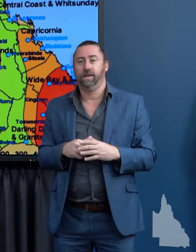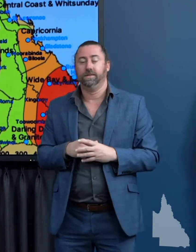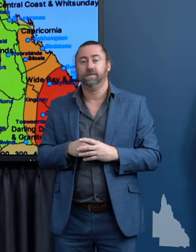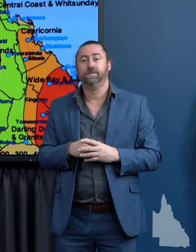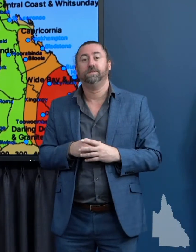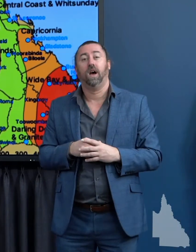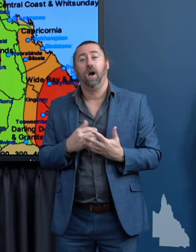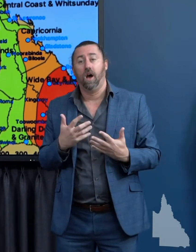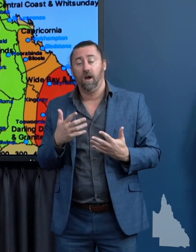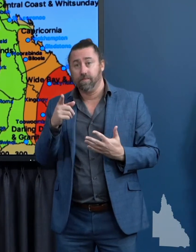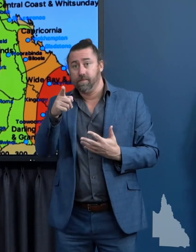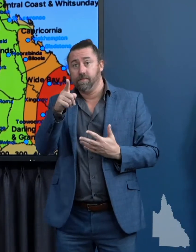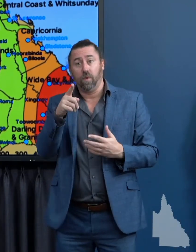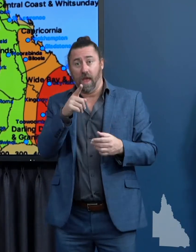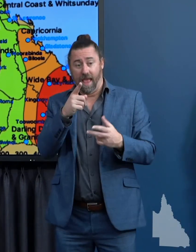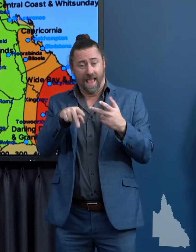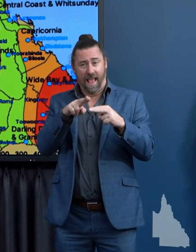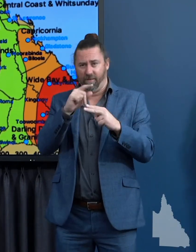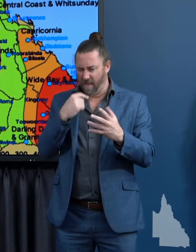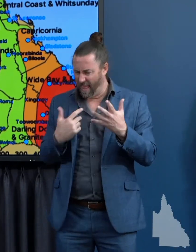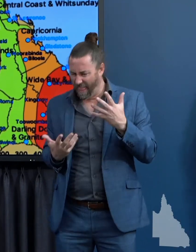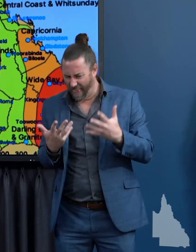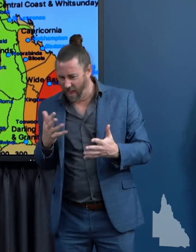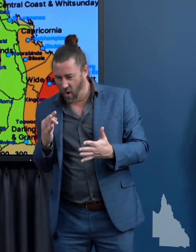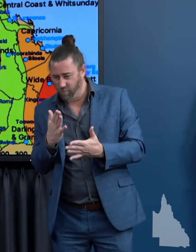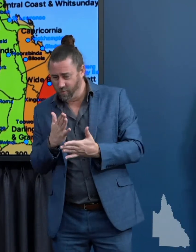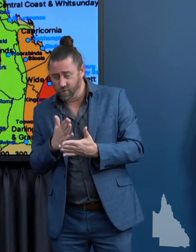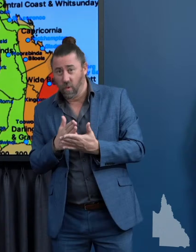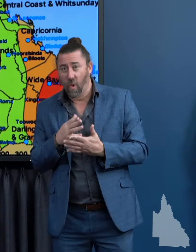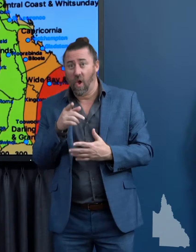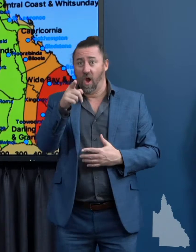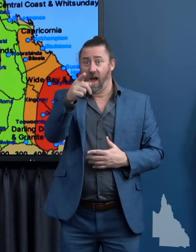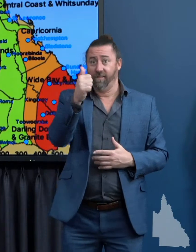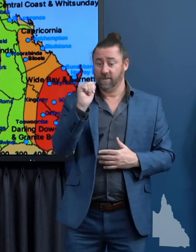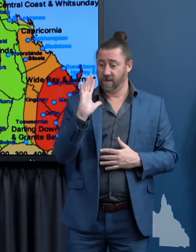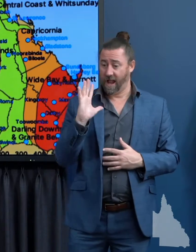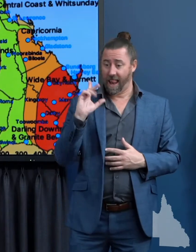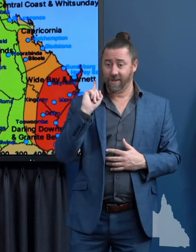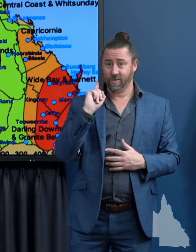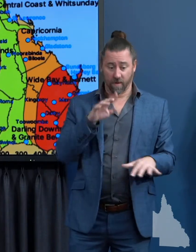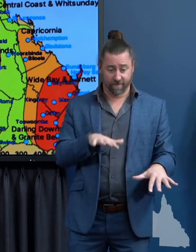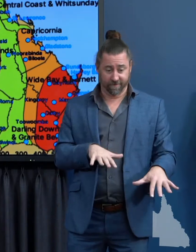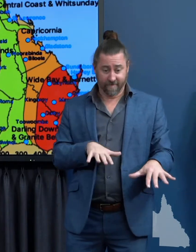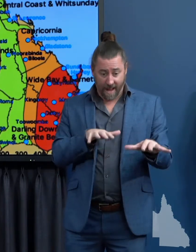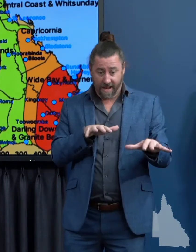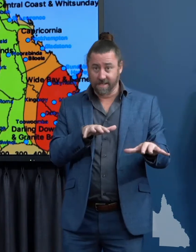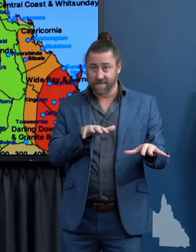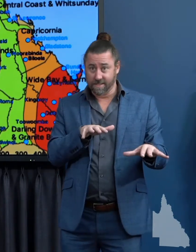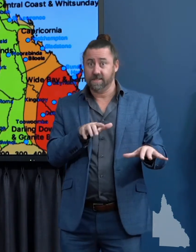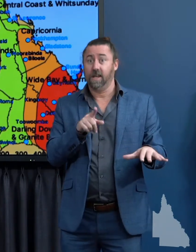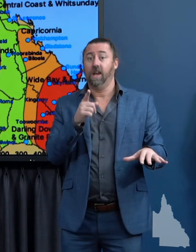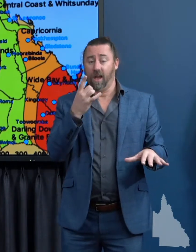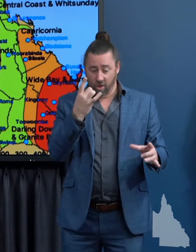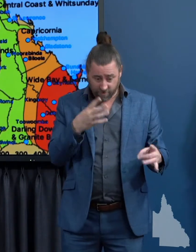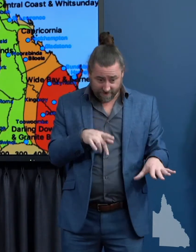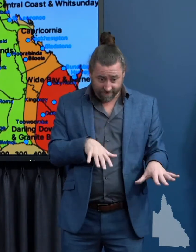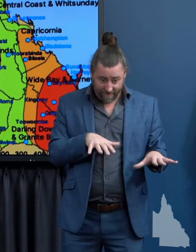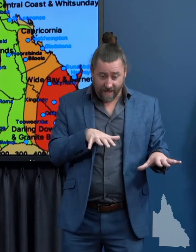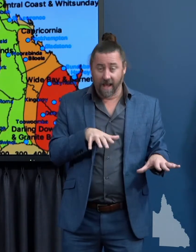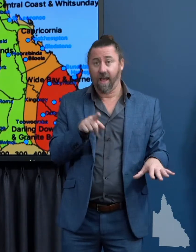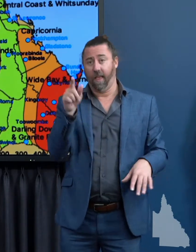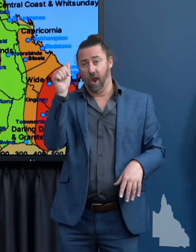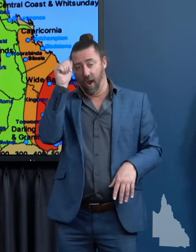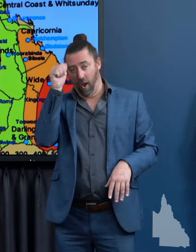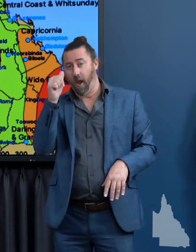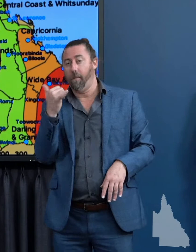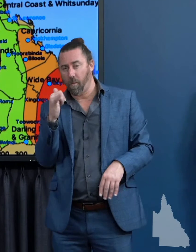that are likely to flood today and tomorrow, if there are new thunderstorms, is those that have already flooded. If you